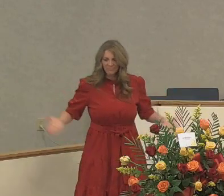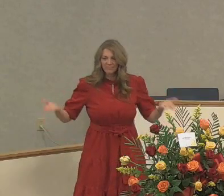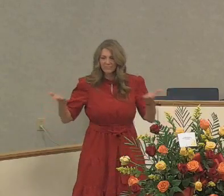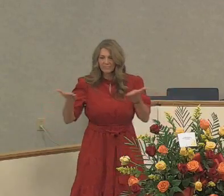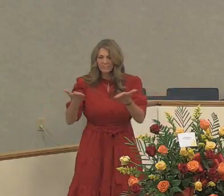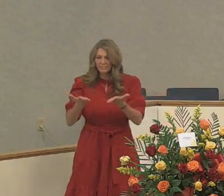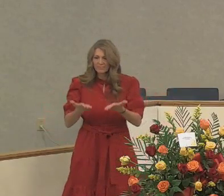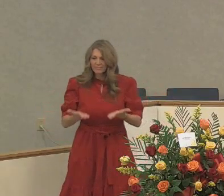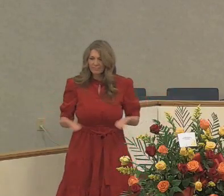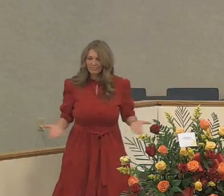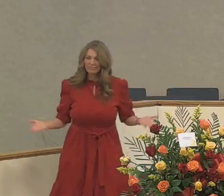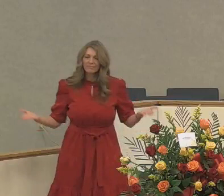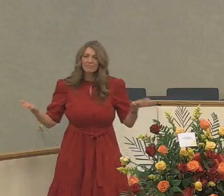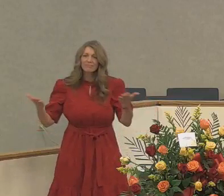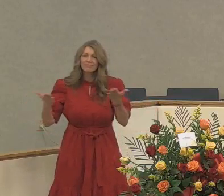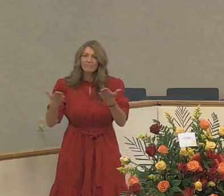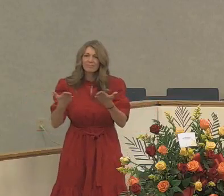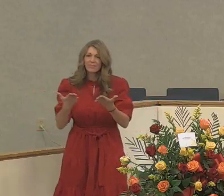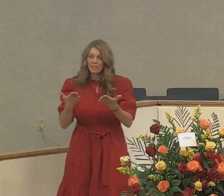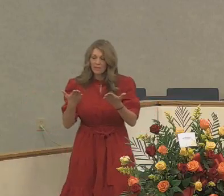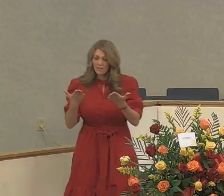stone